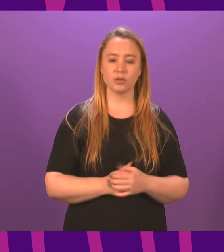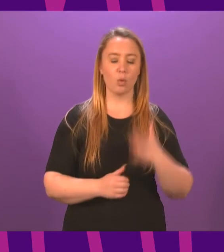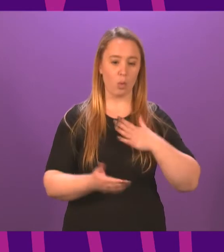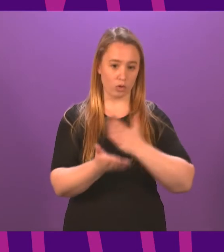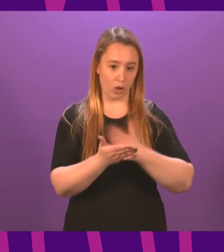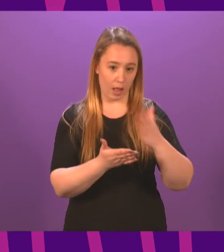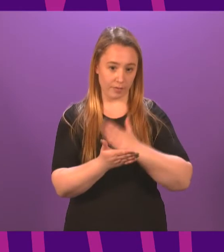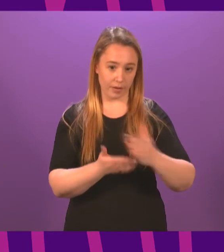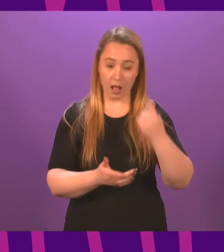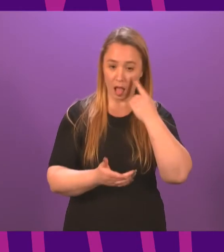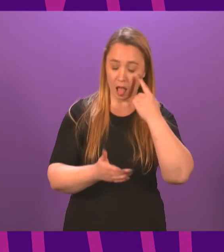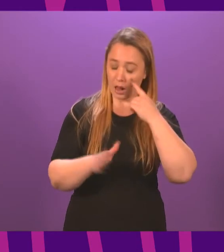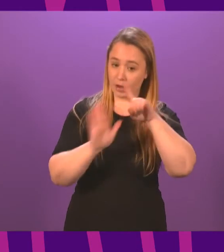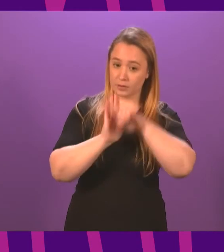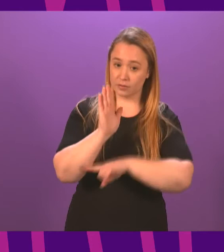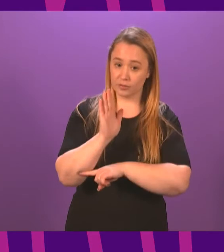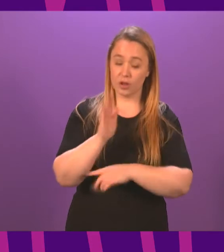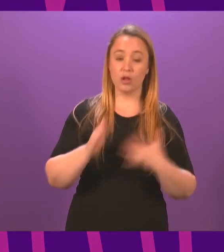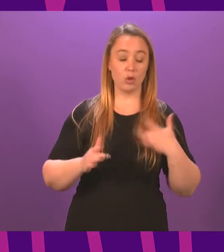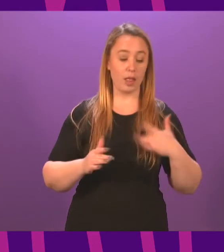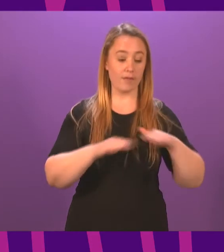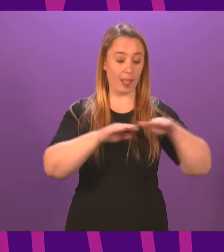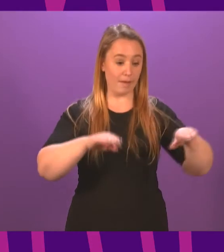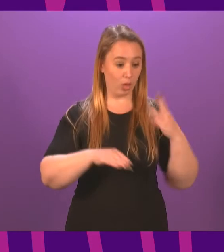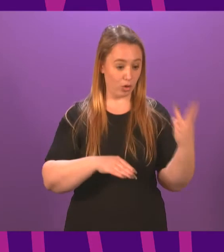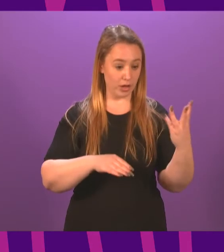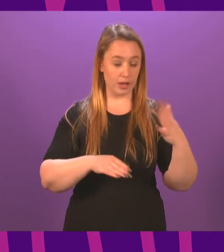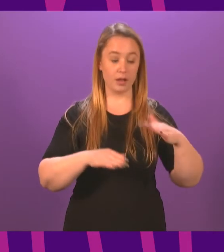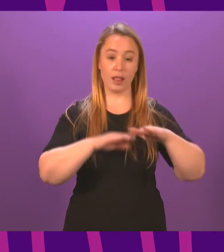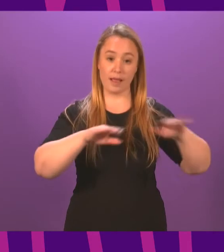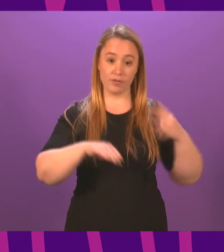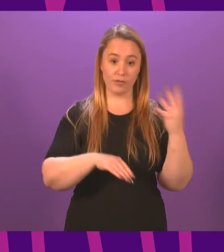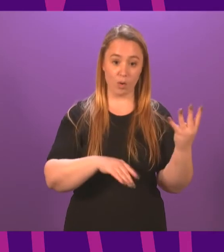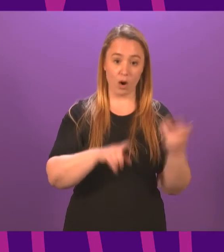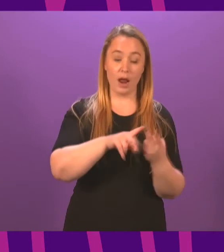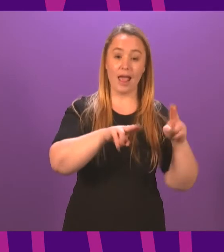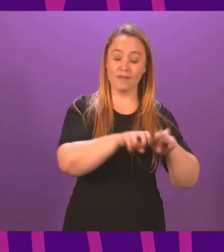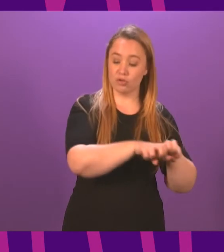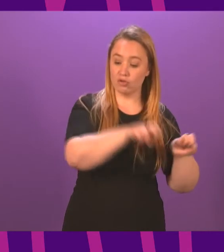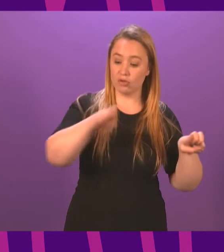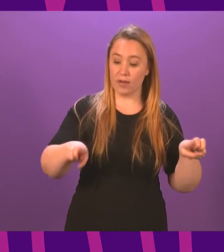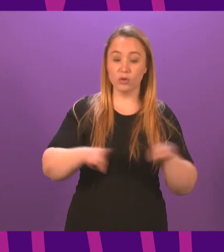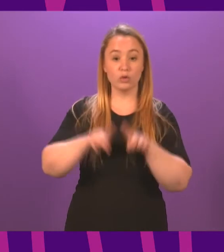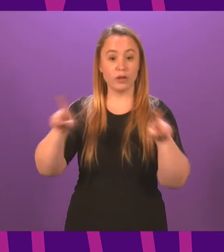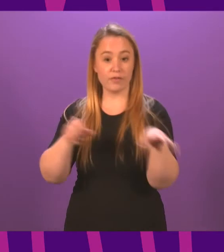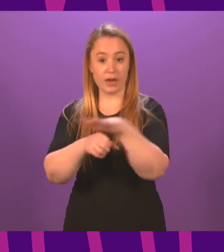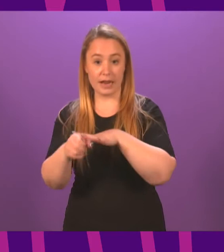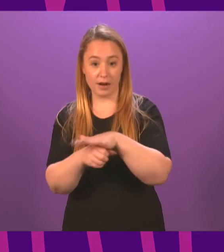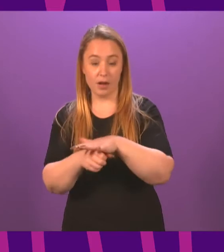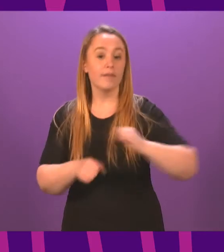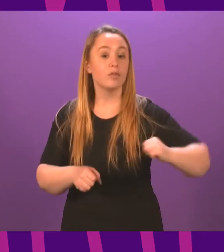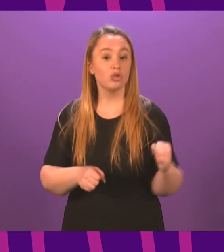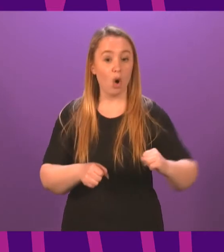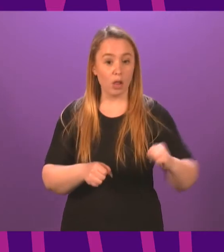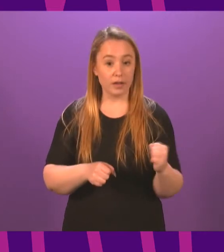at the regulations, for those who live in level 3 or level 4 areas, to leave the local authority area, whether it be in Scotland or to go